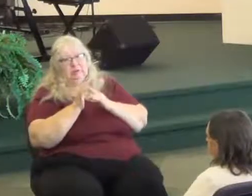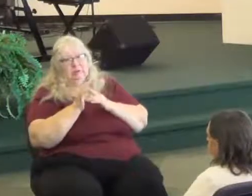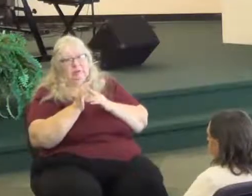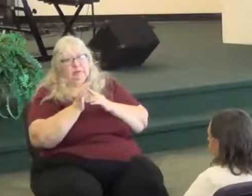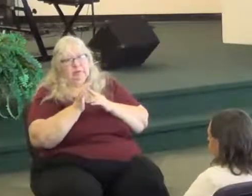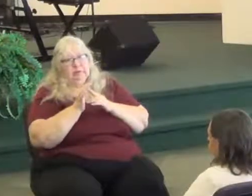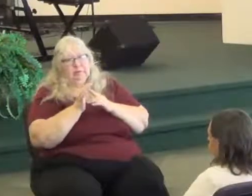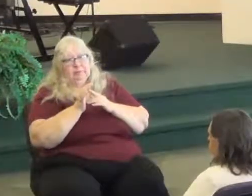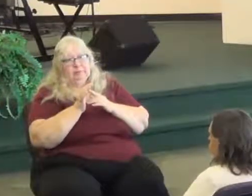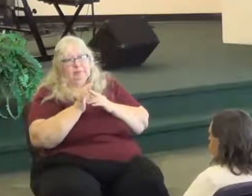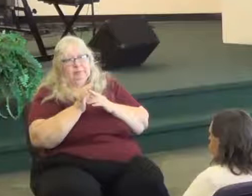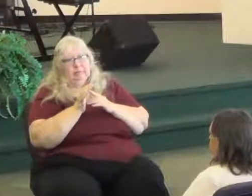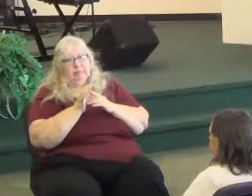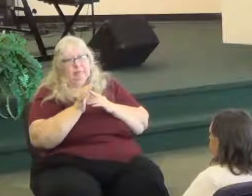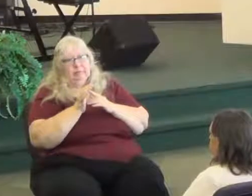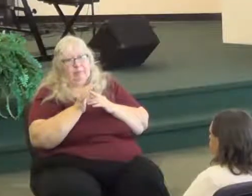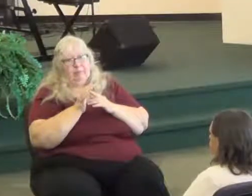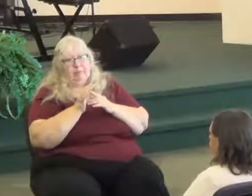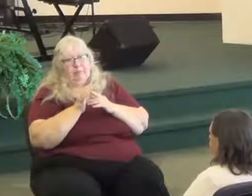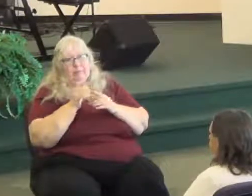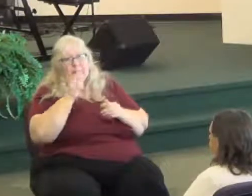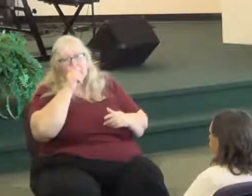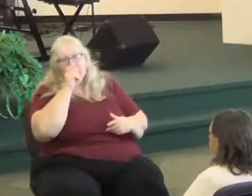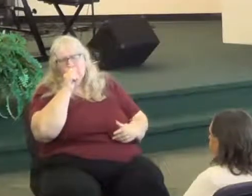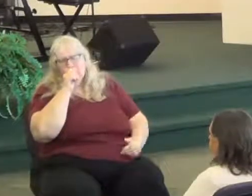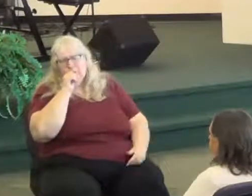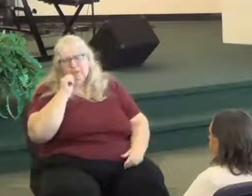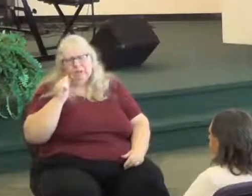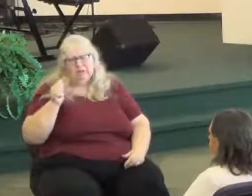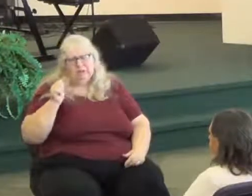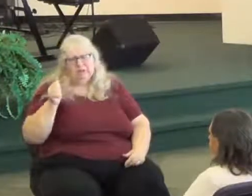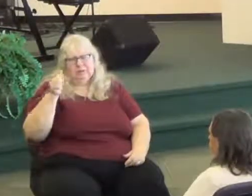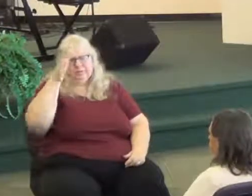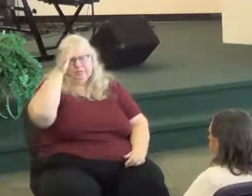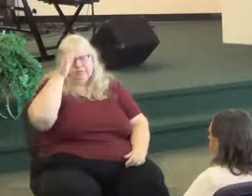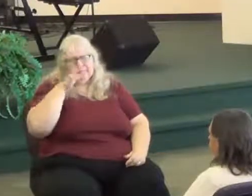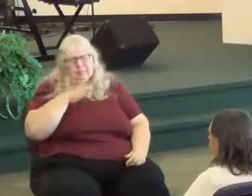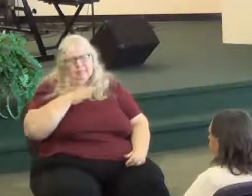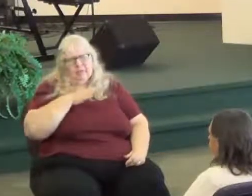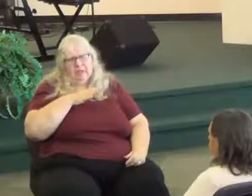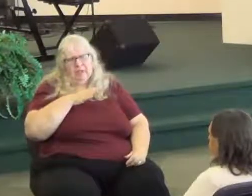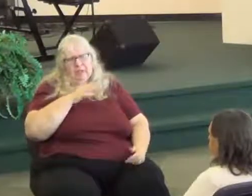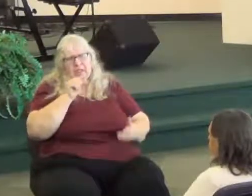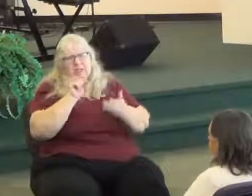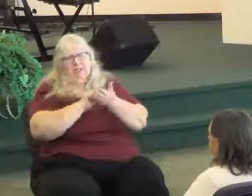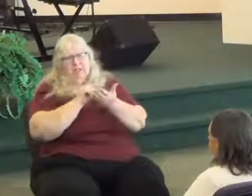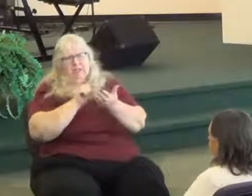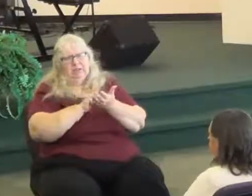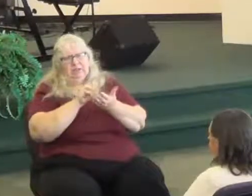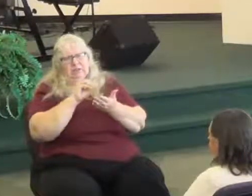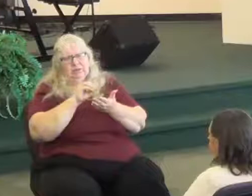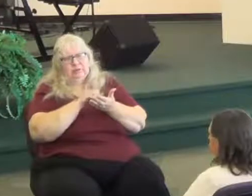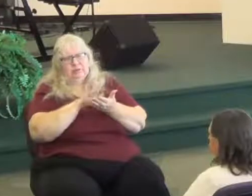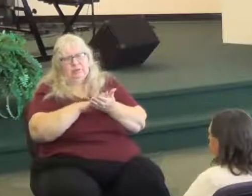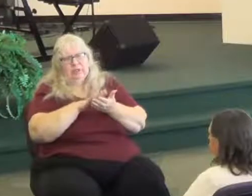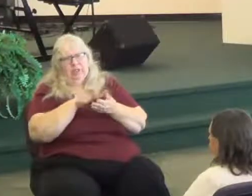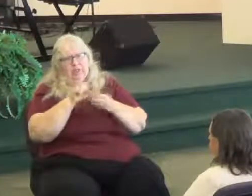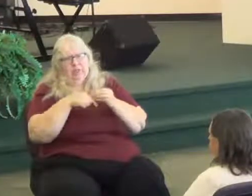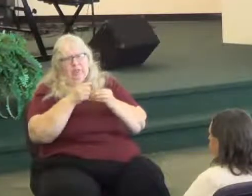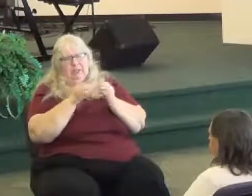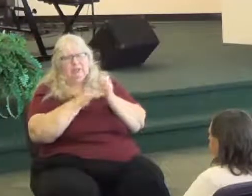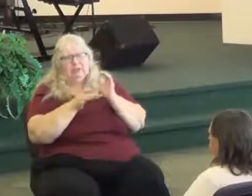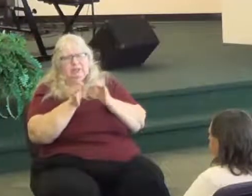to keep saying, and it is this question, who is this man? Because again, the Gospels are recorded, and they're all about Jesus. All the Old